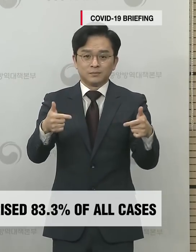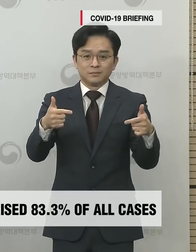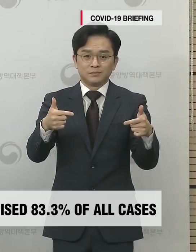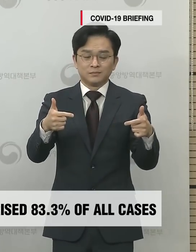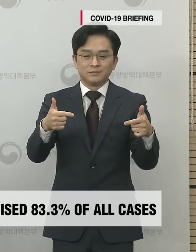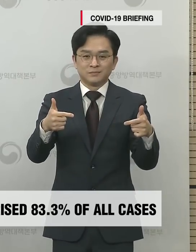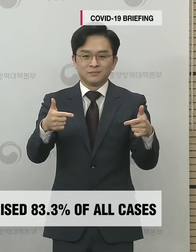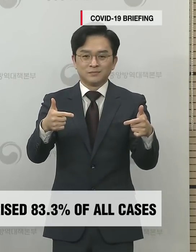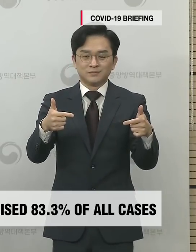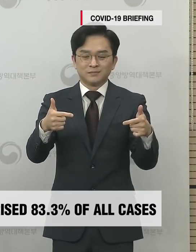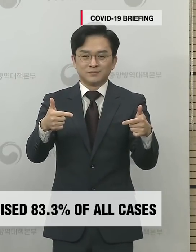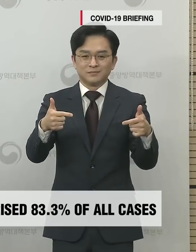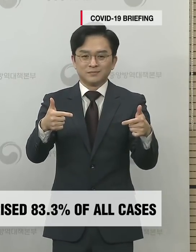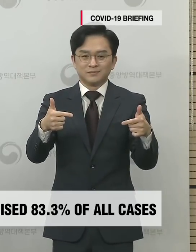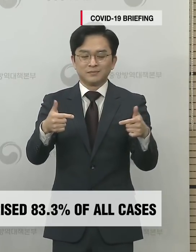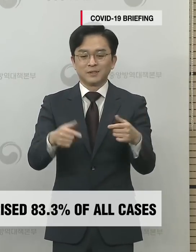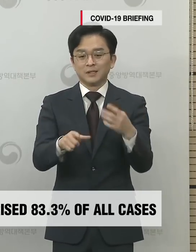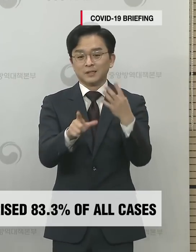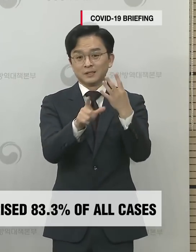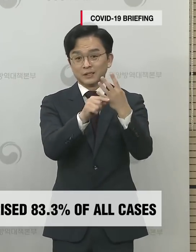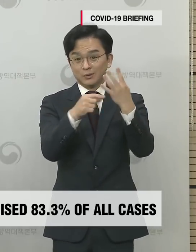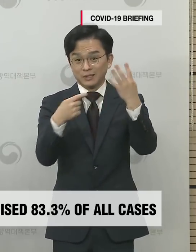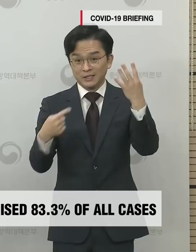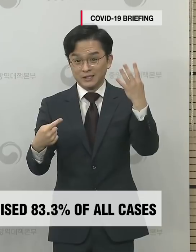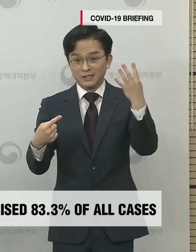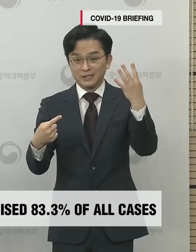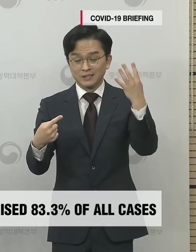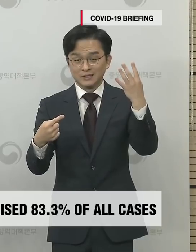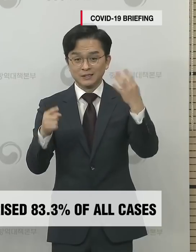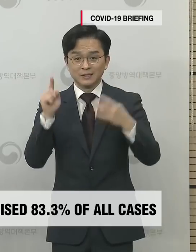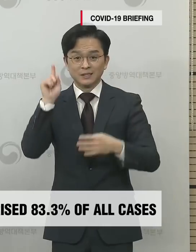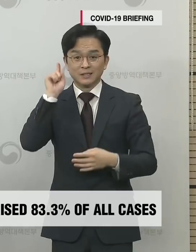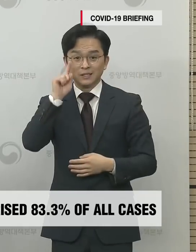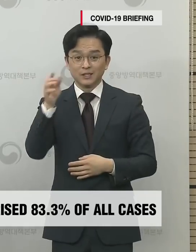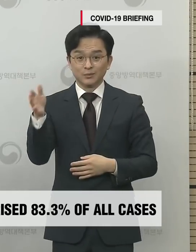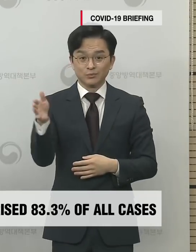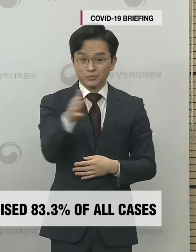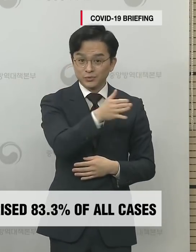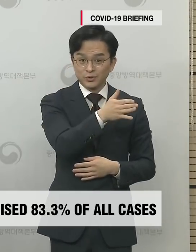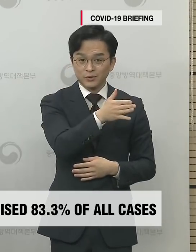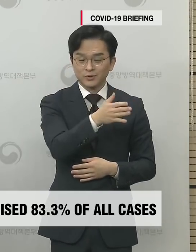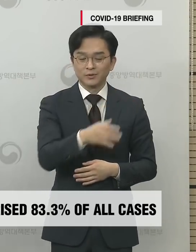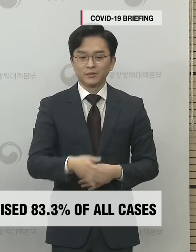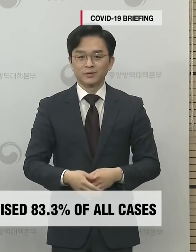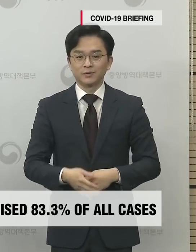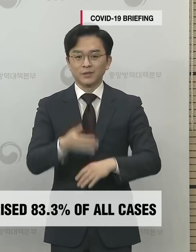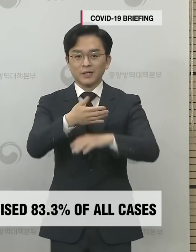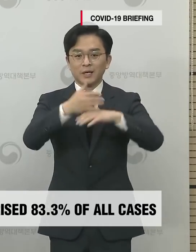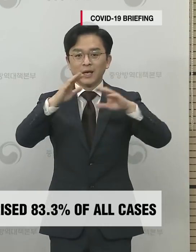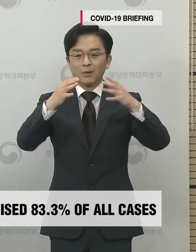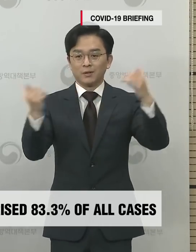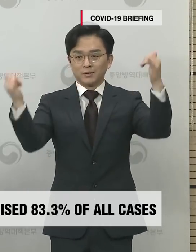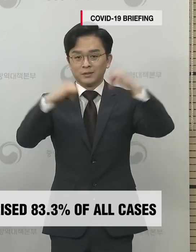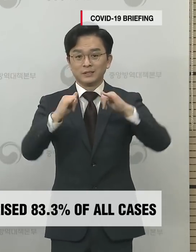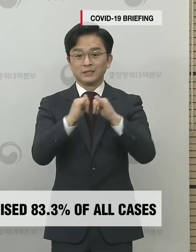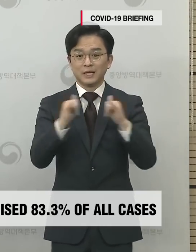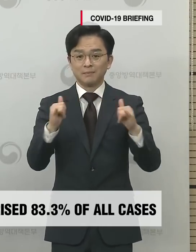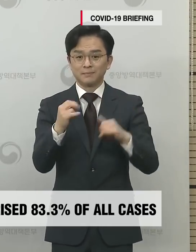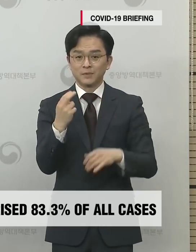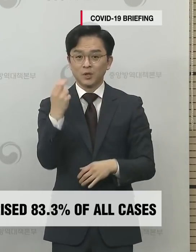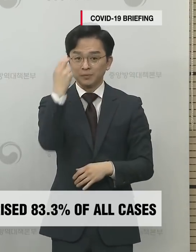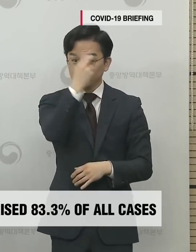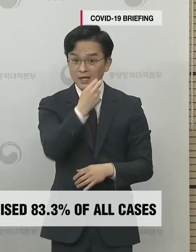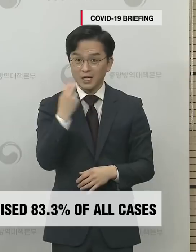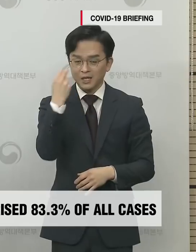inbound patients from abroad, we will be starting a more intensified quarantine measure for